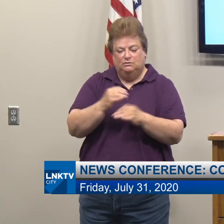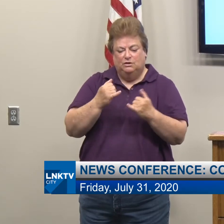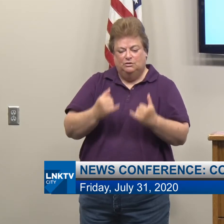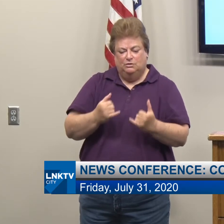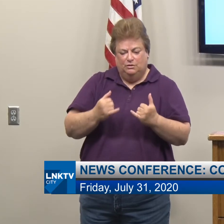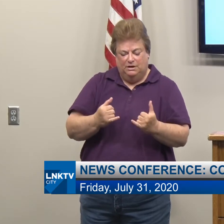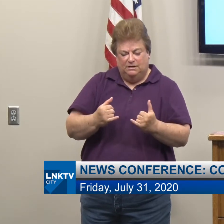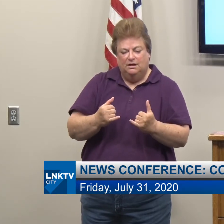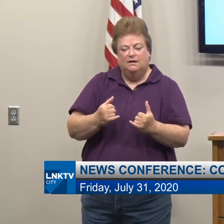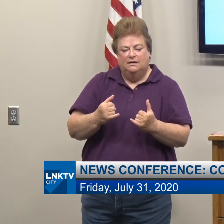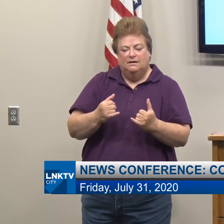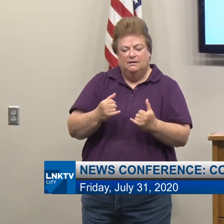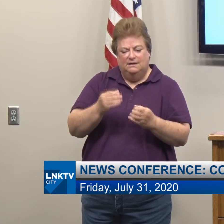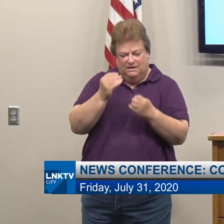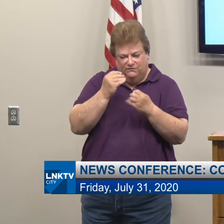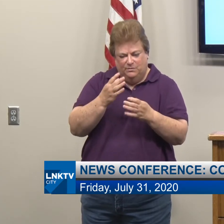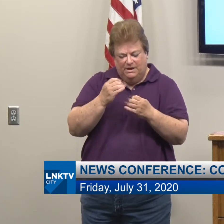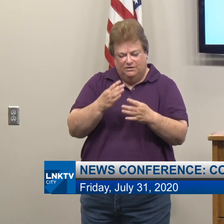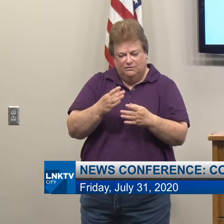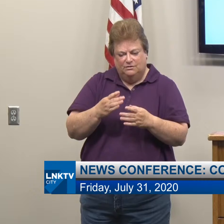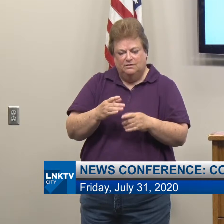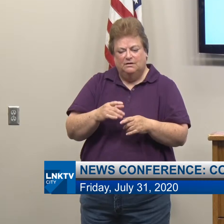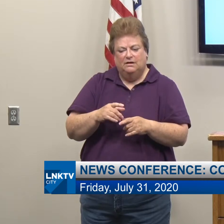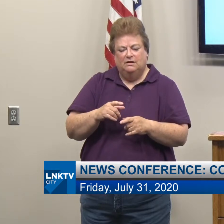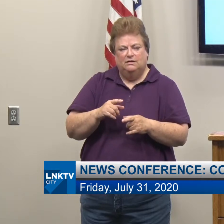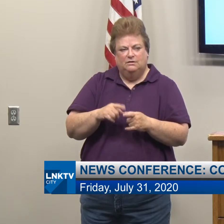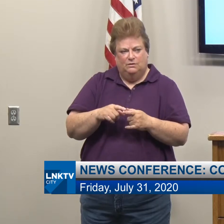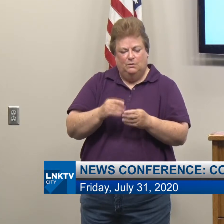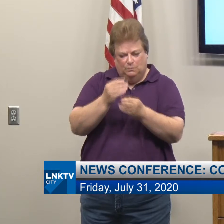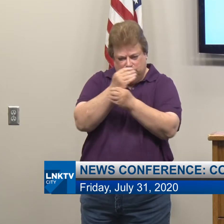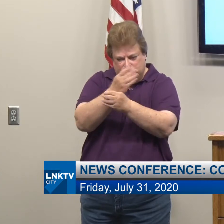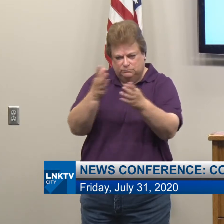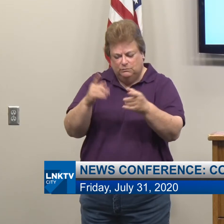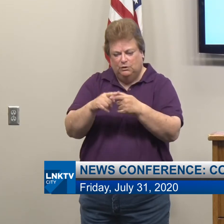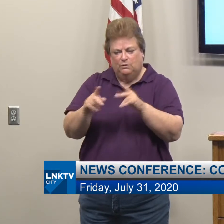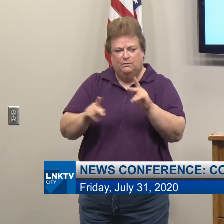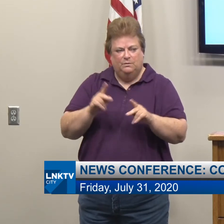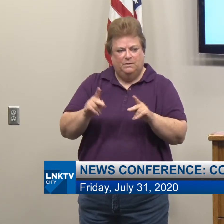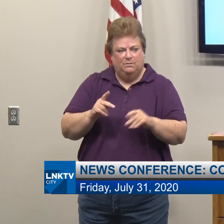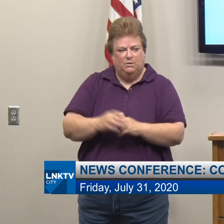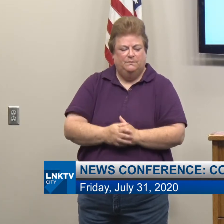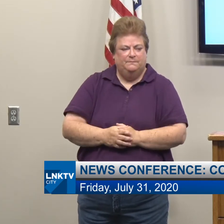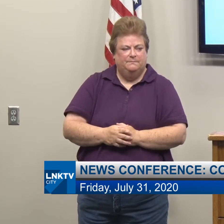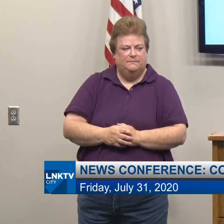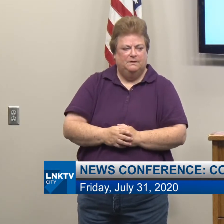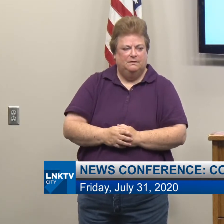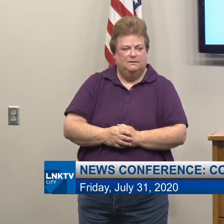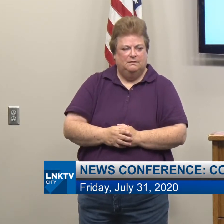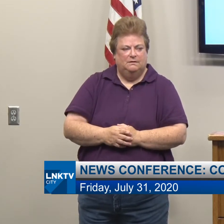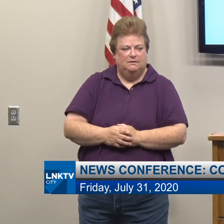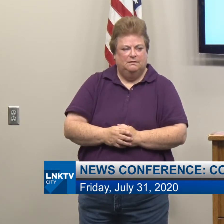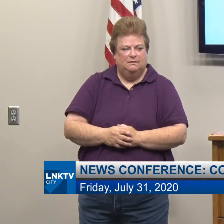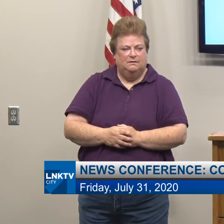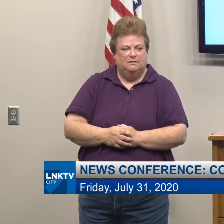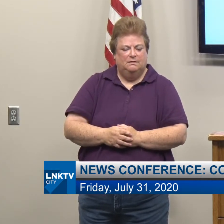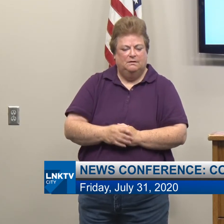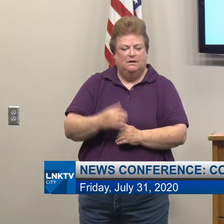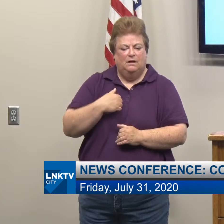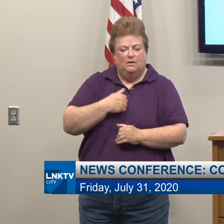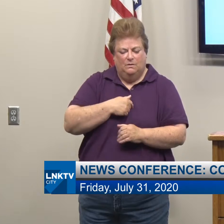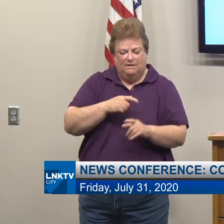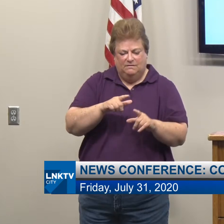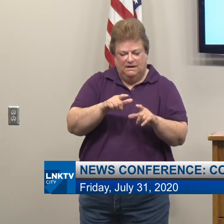data to communicate the risk to the public: positivity rate, cases,